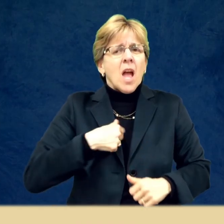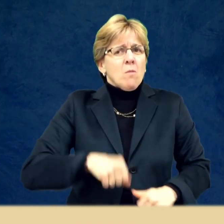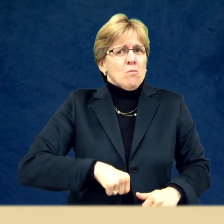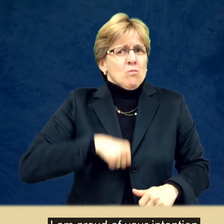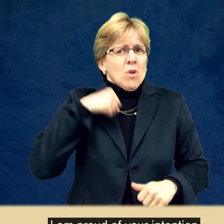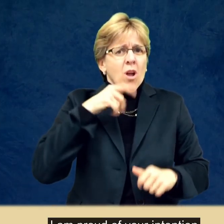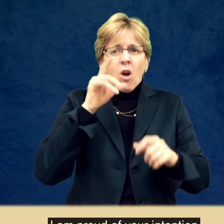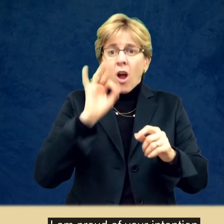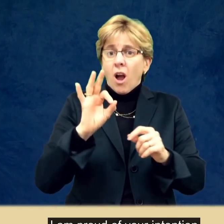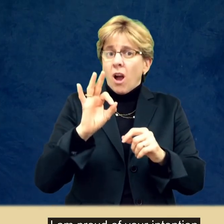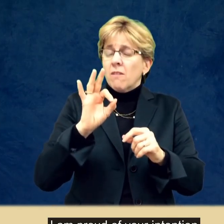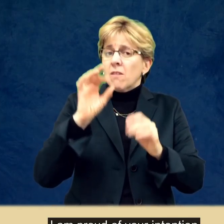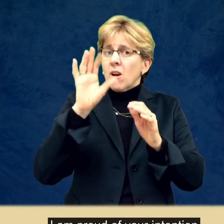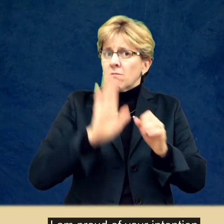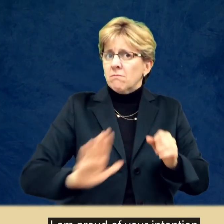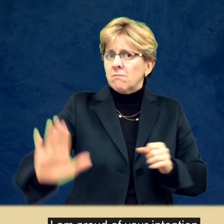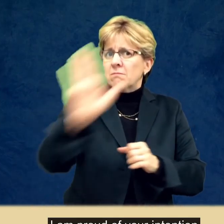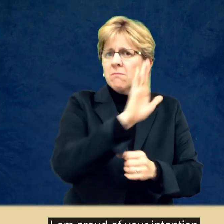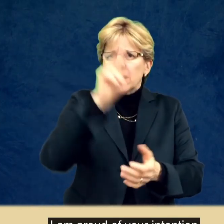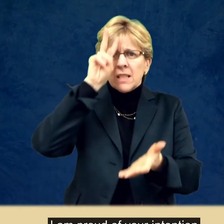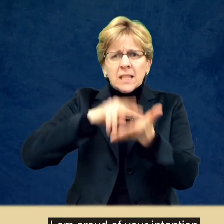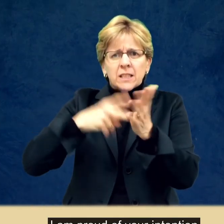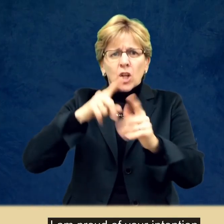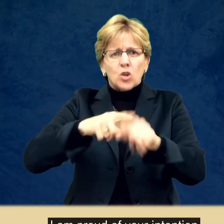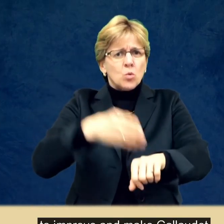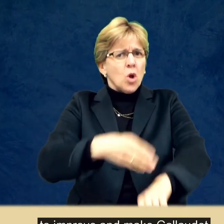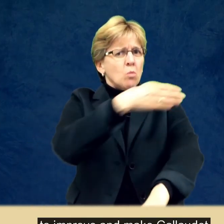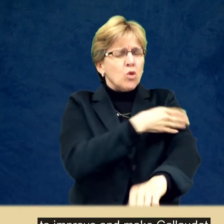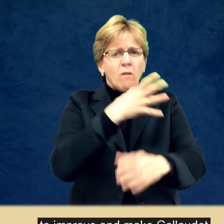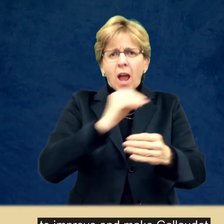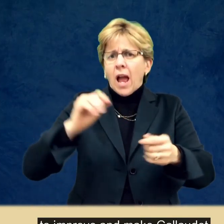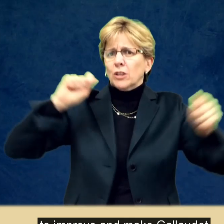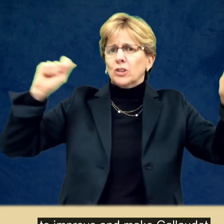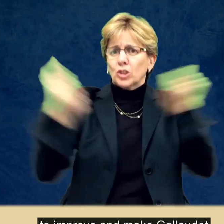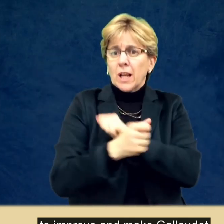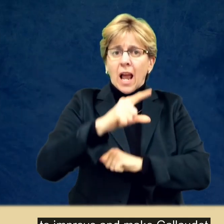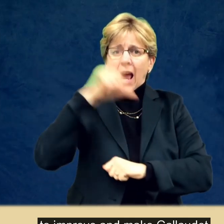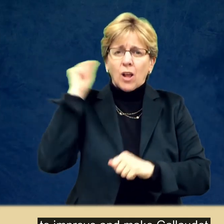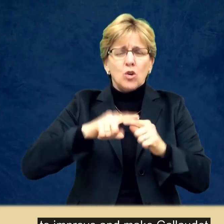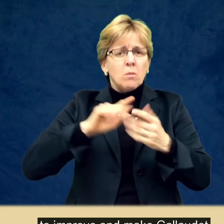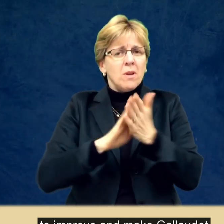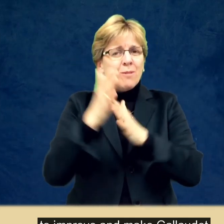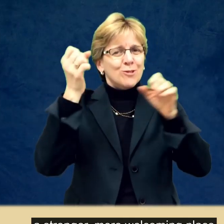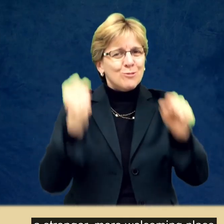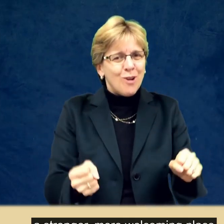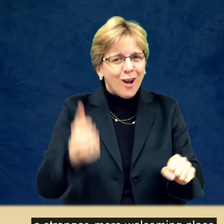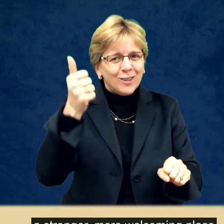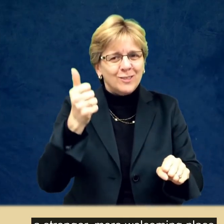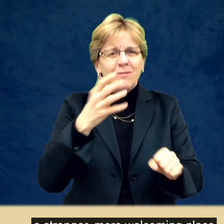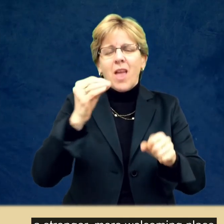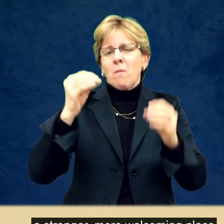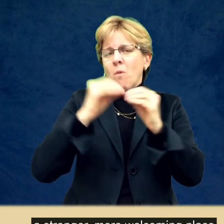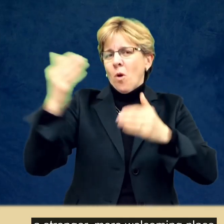I am proud of your intention to improve and make Gallaudet a stronger, more